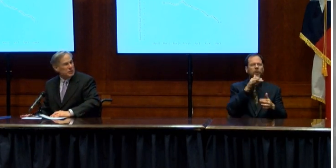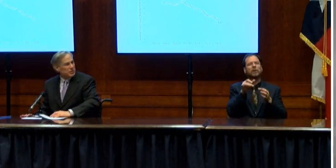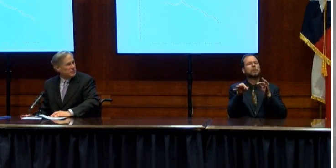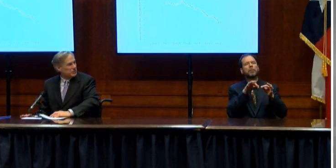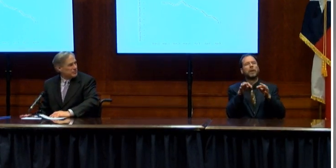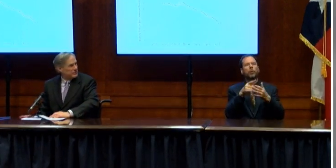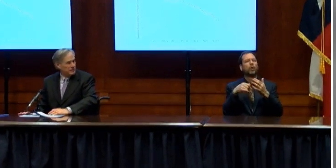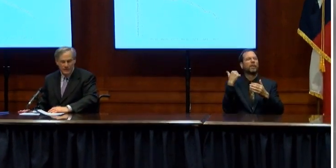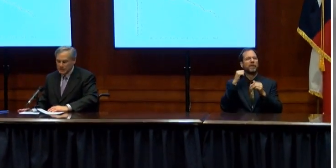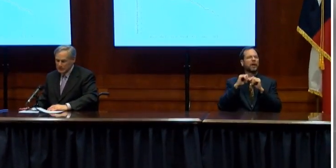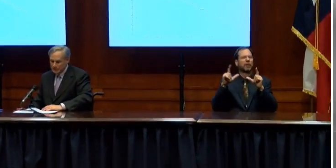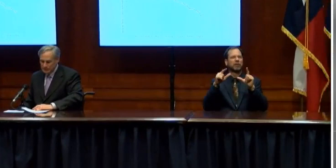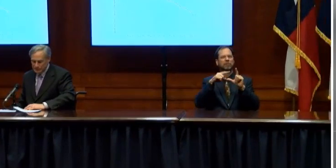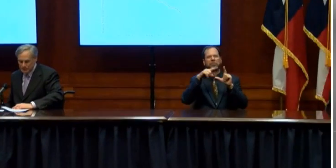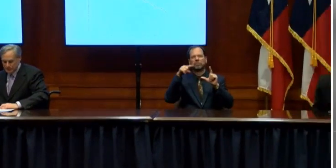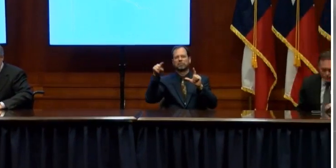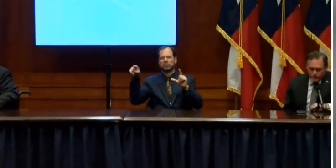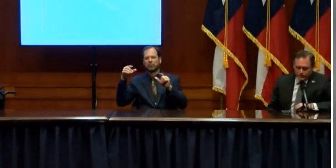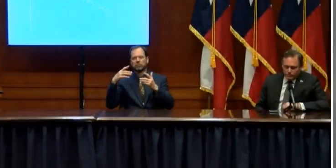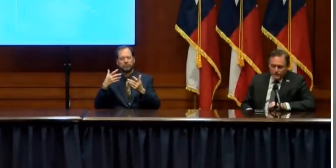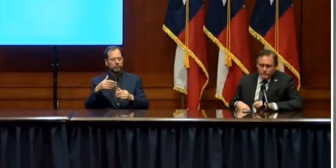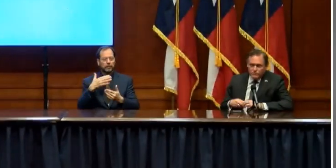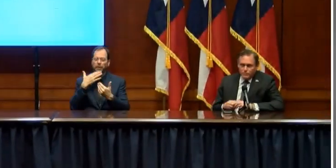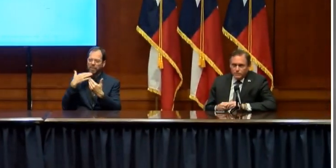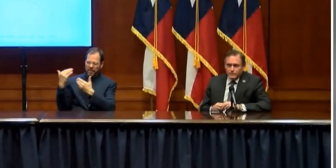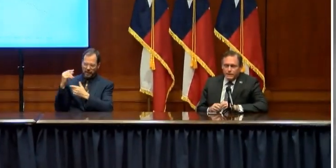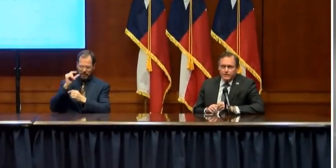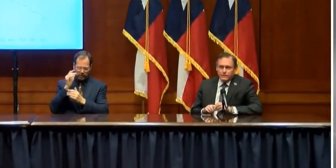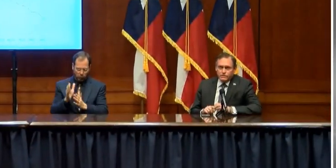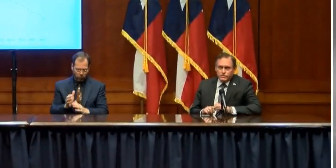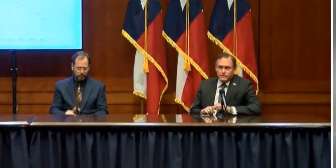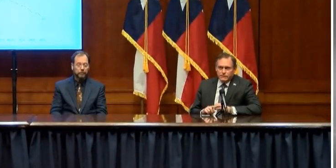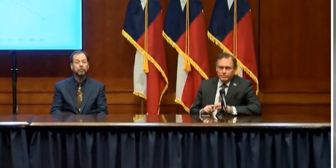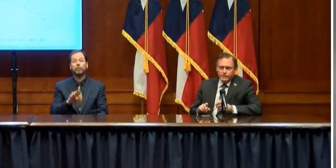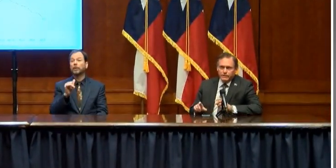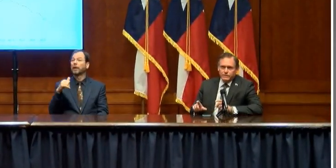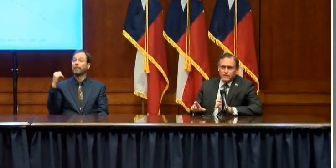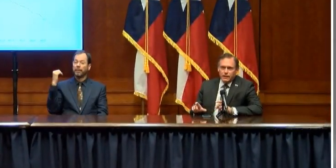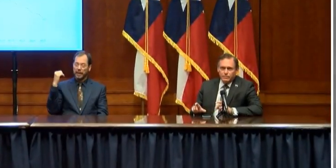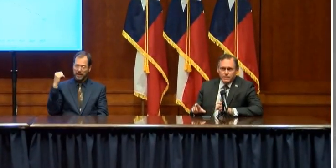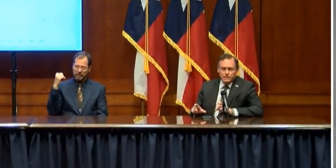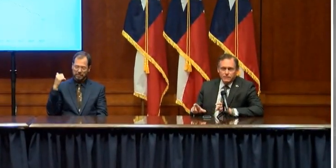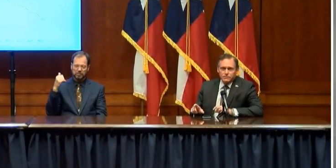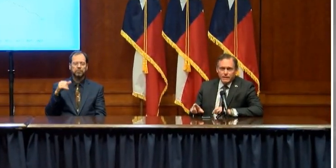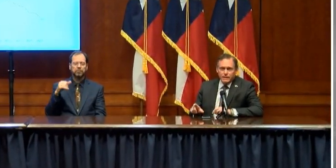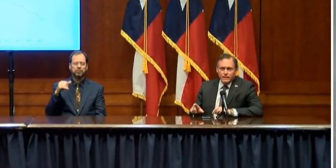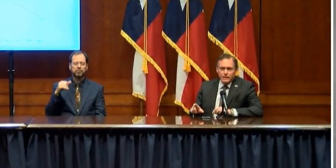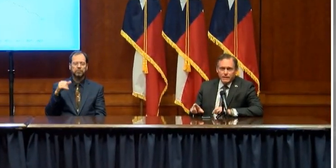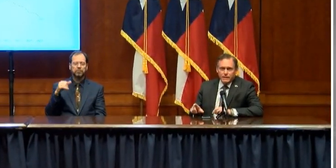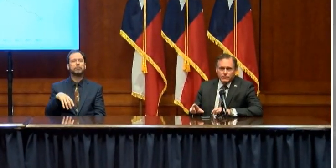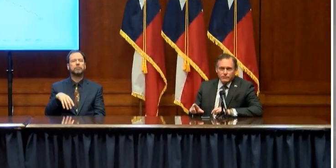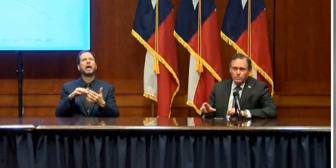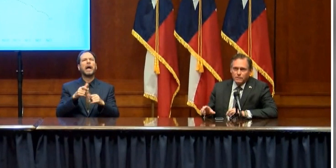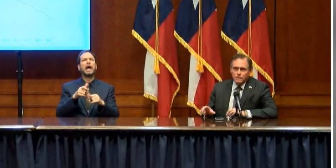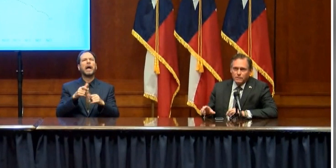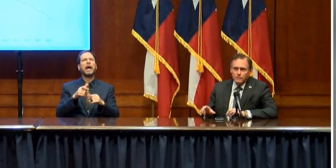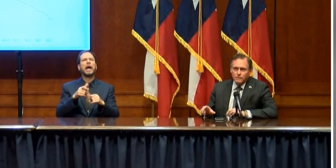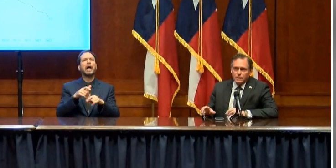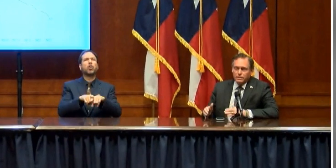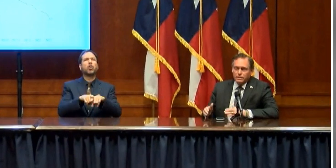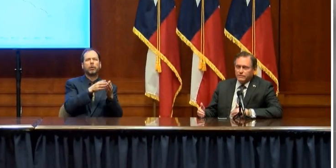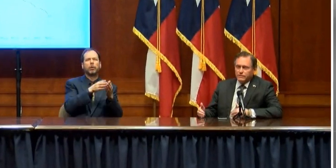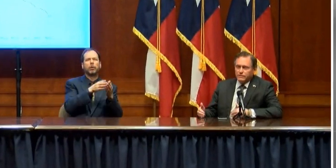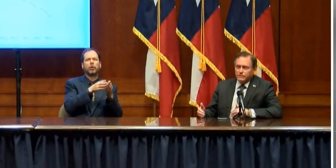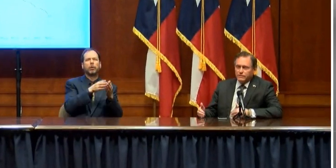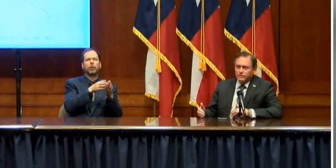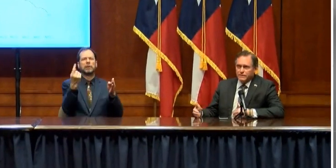you explain to him what this shows? Thank you, Governor. Basically what we're looking at here is the period of time that it takes to actually